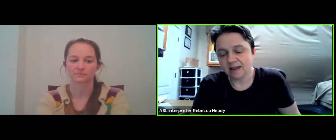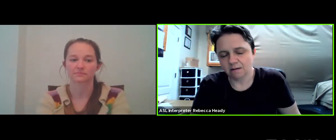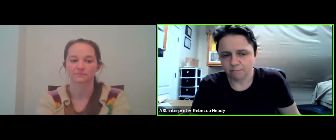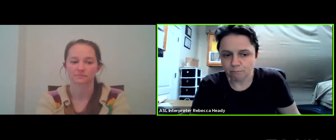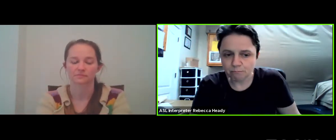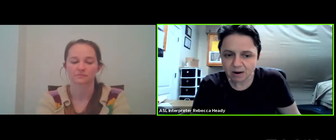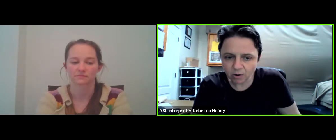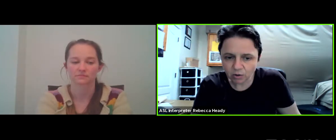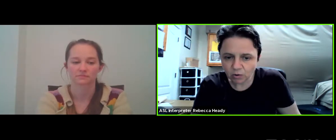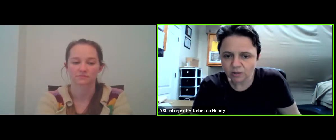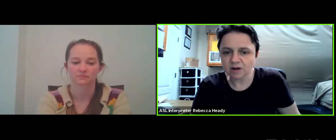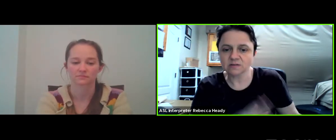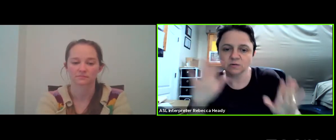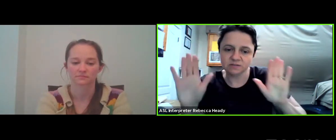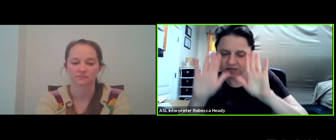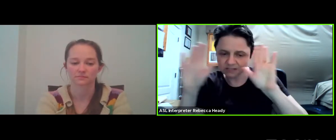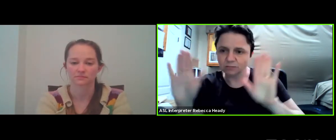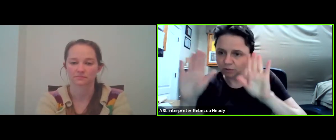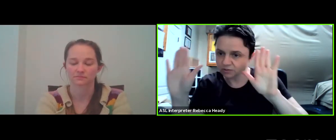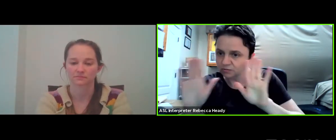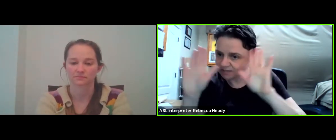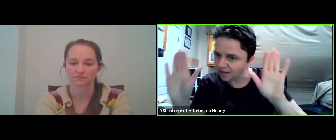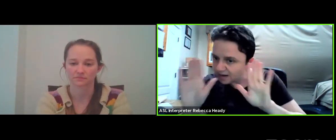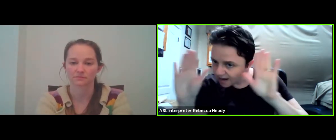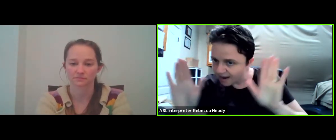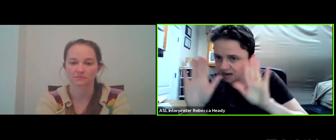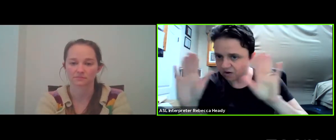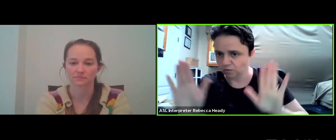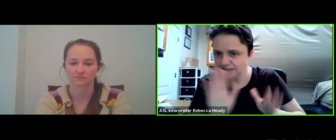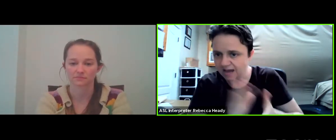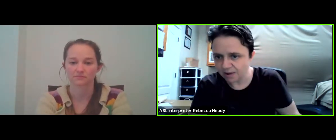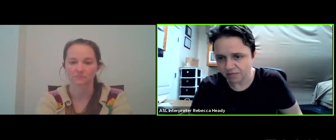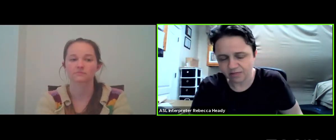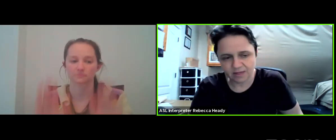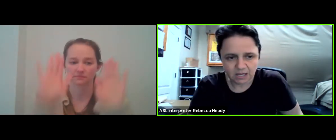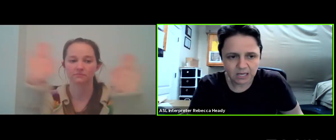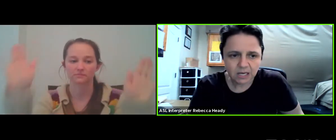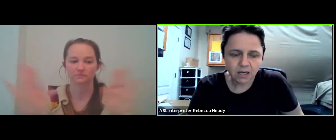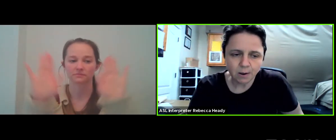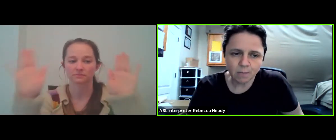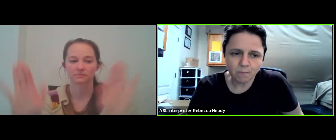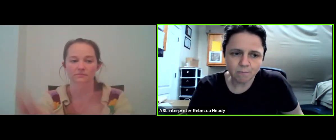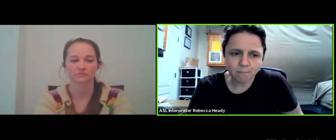also means like miracle. It also is very similar to Sunday or Sabbath,